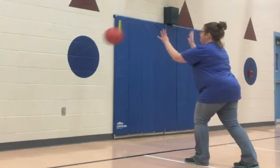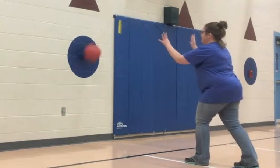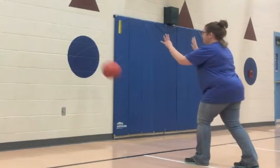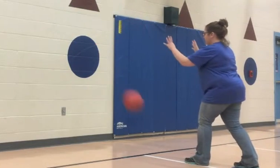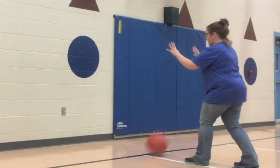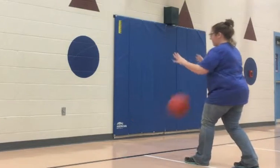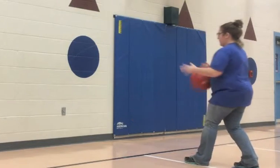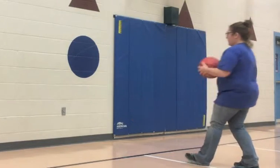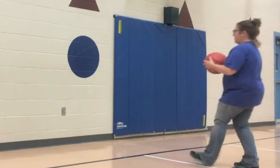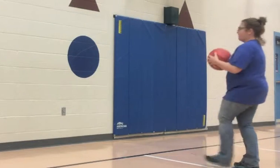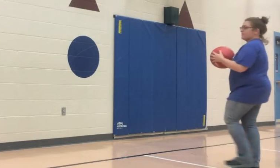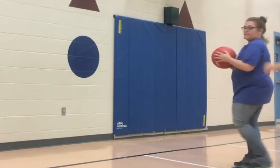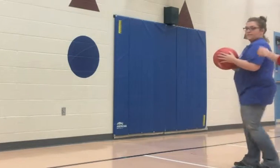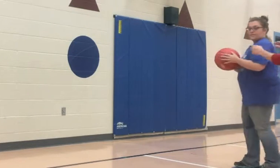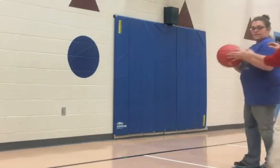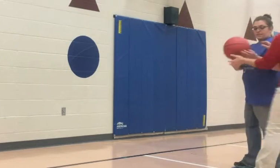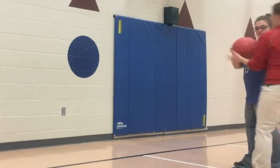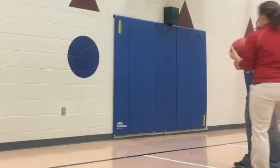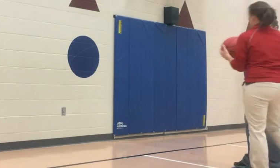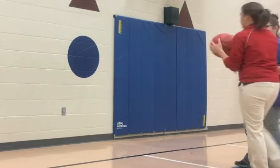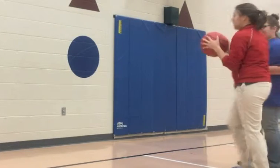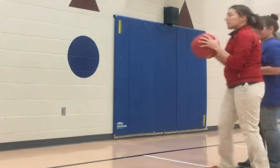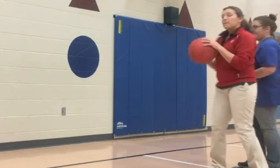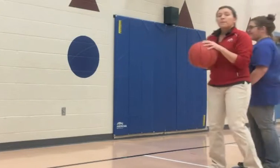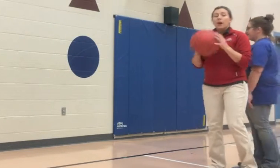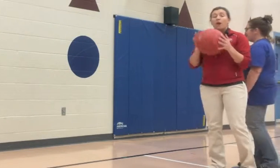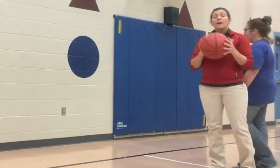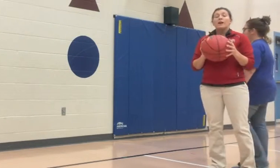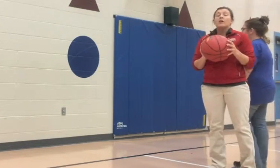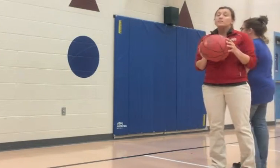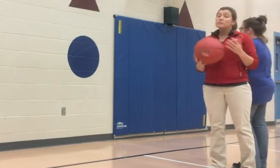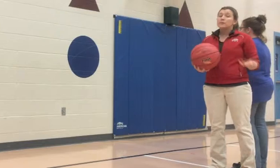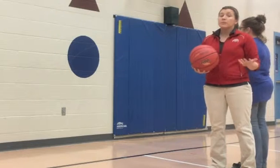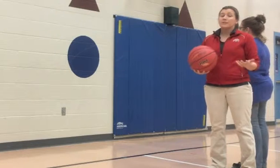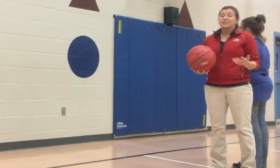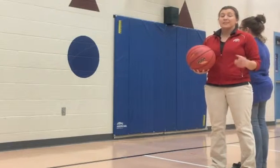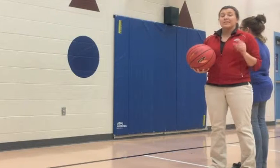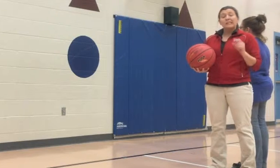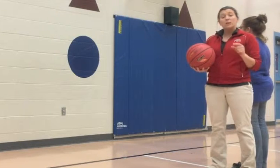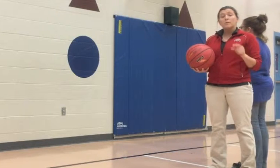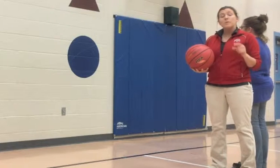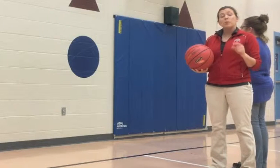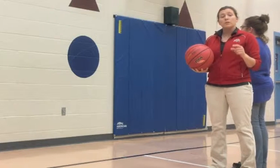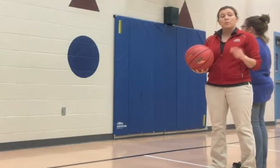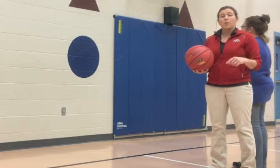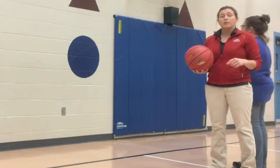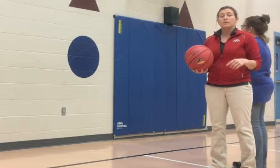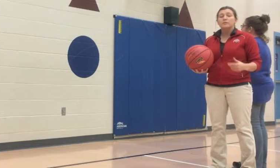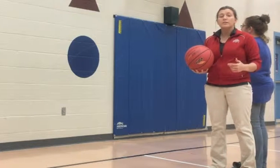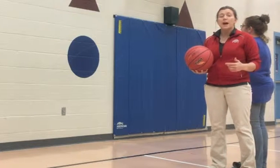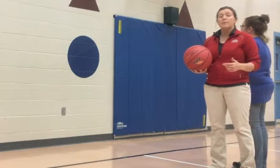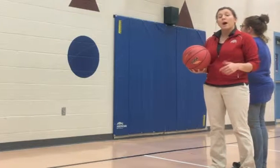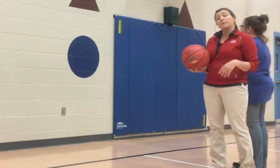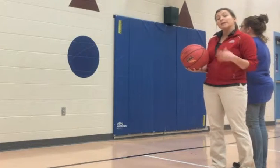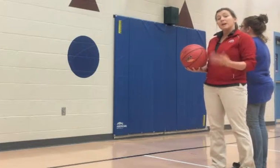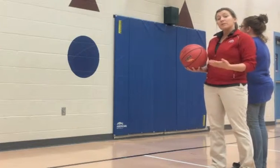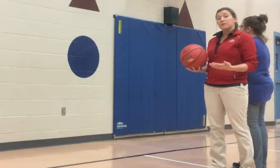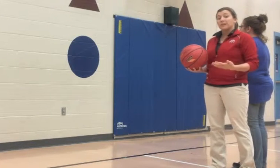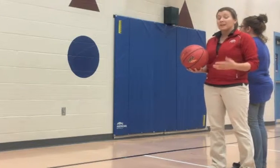wall. Nice job, Laura. All right, sometimes your athlete's going to need a little bit more support. So this time, I'm going to demonstrate it, and I'm